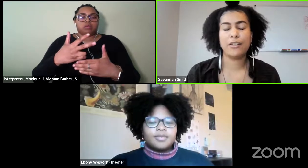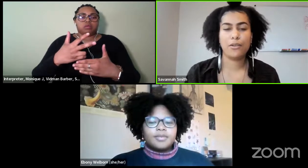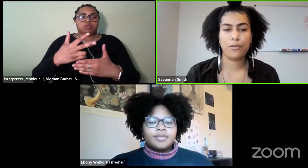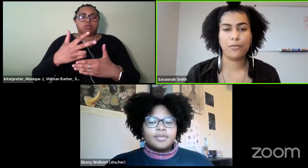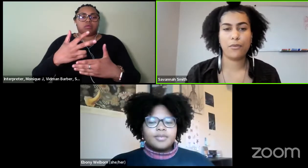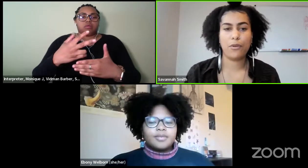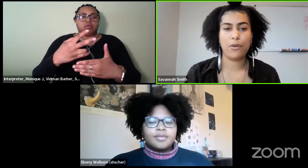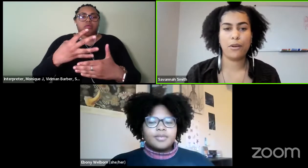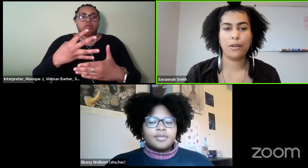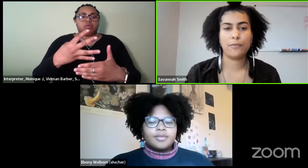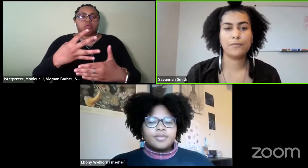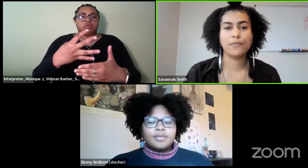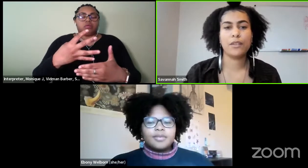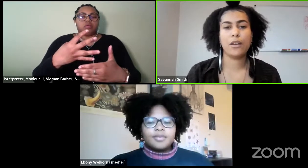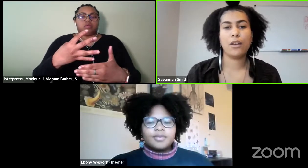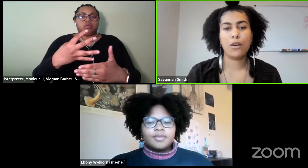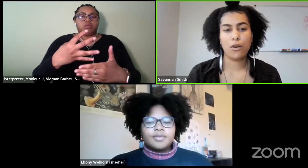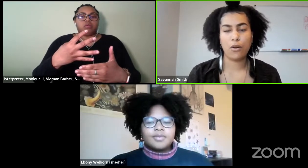3, 4,